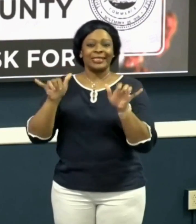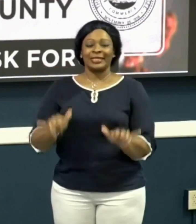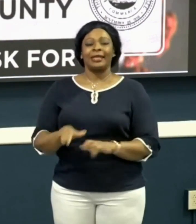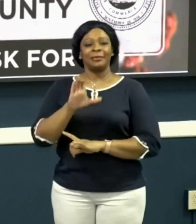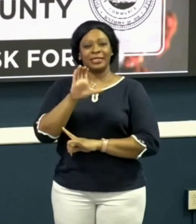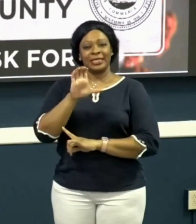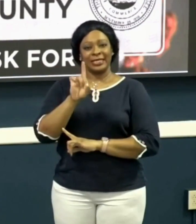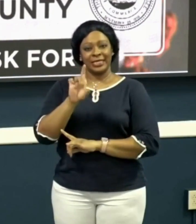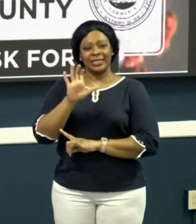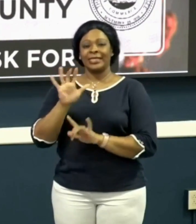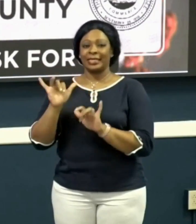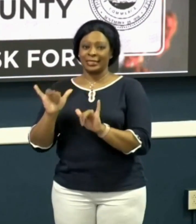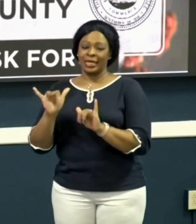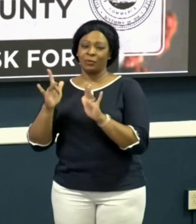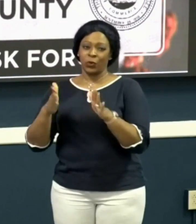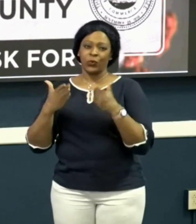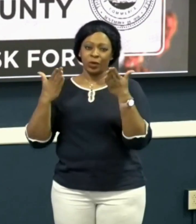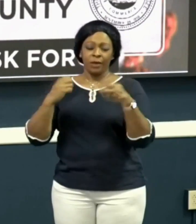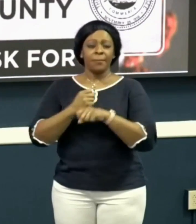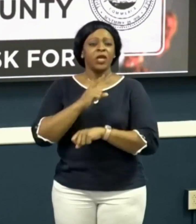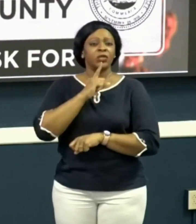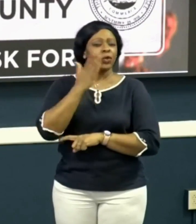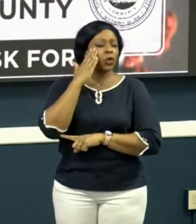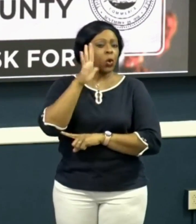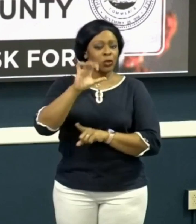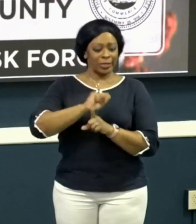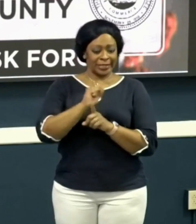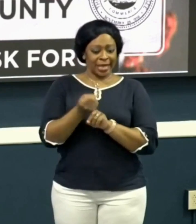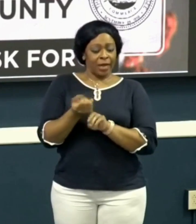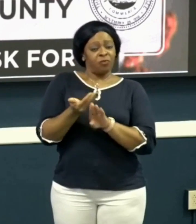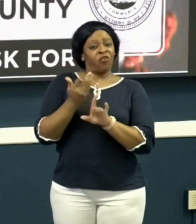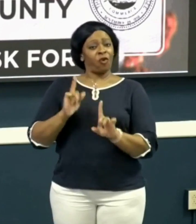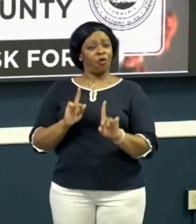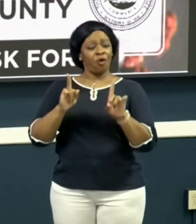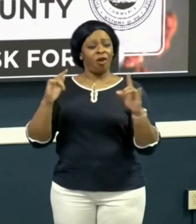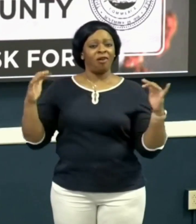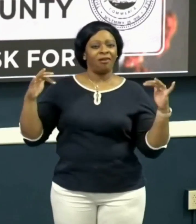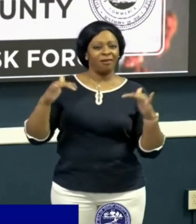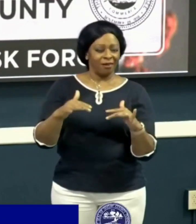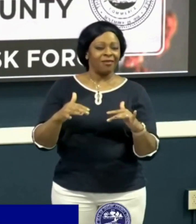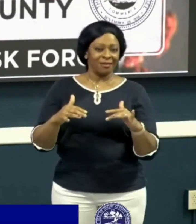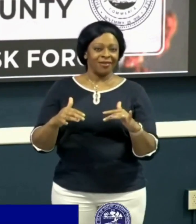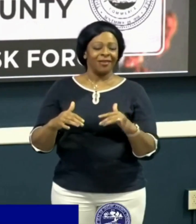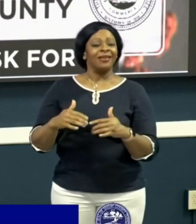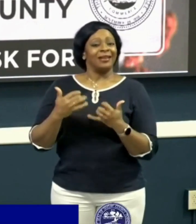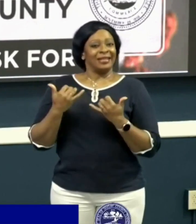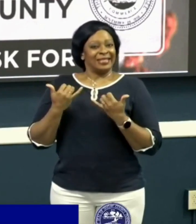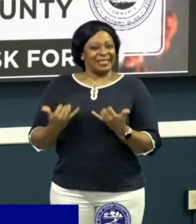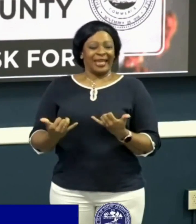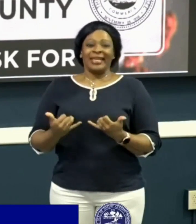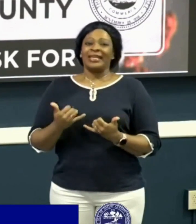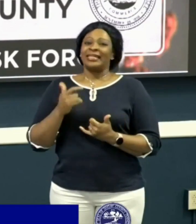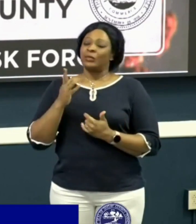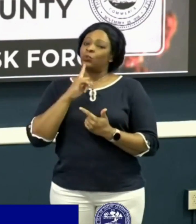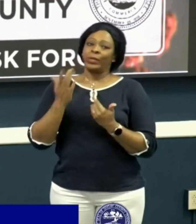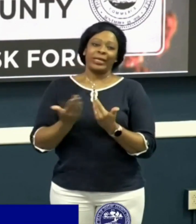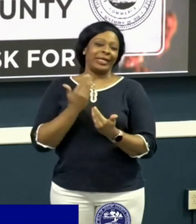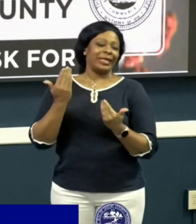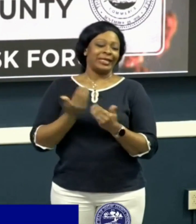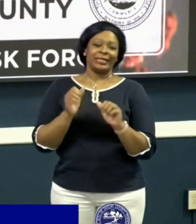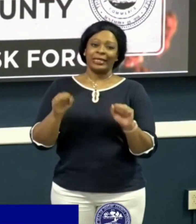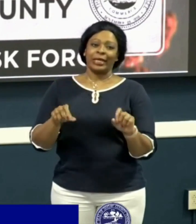the CDC recommends. Make sure that you know your status before you go to any gathering. And now that's even easier to